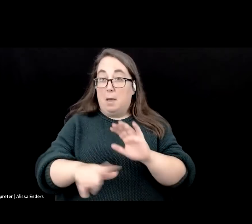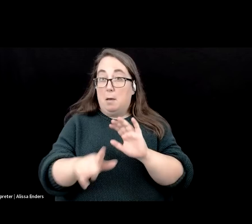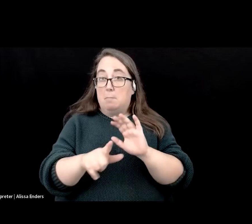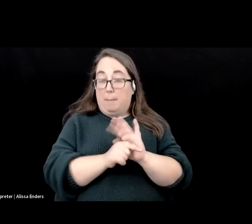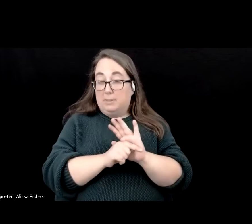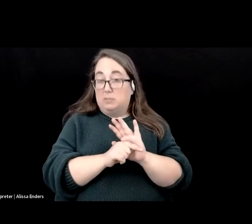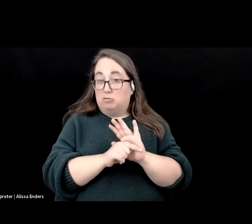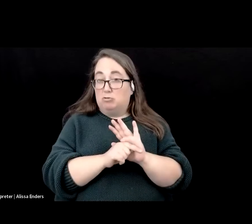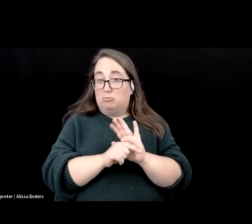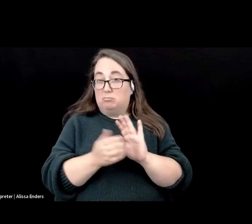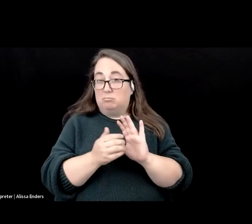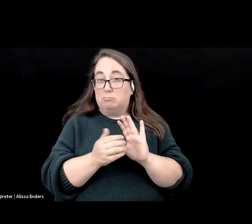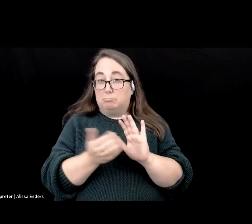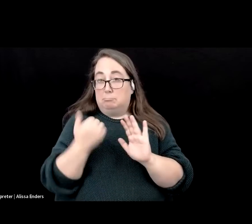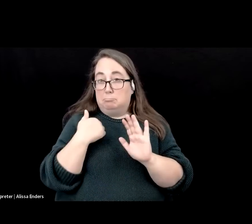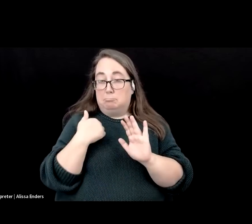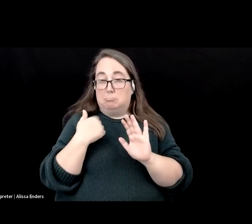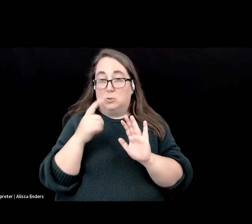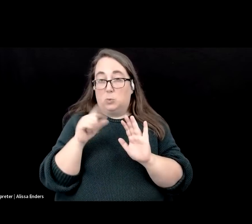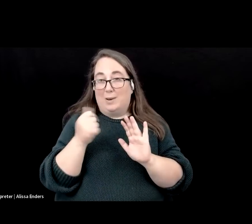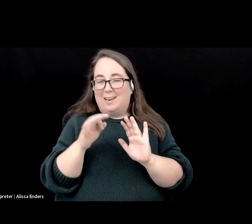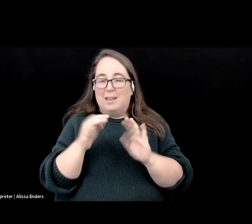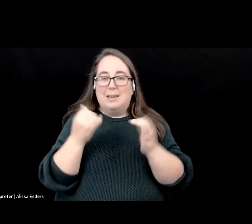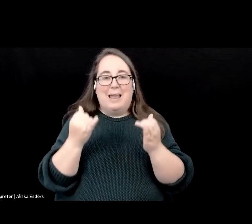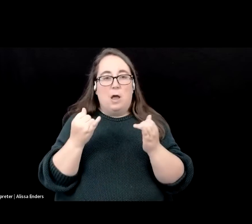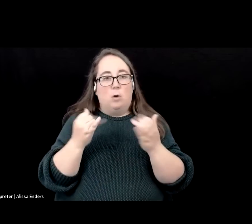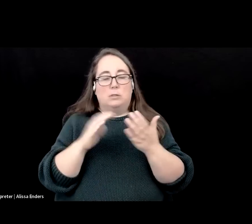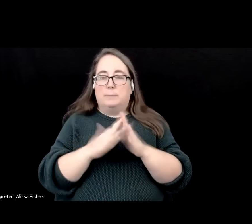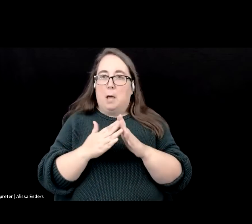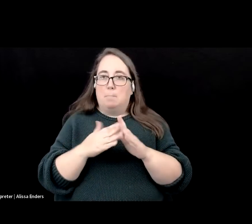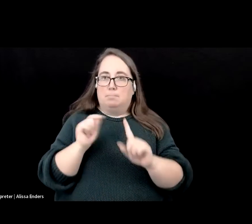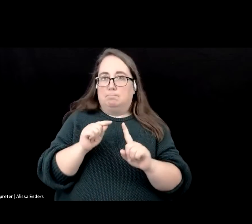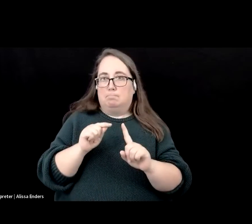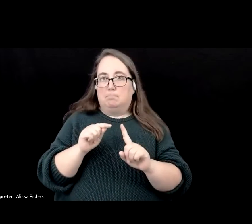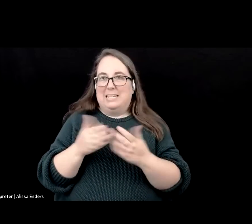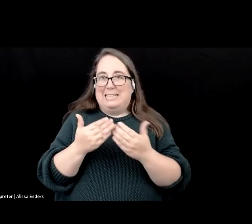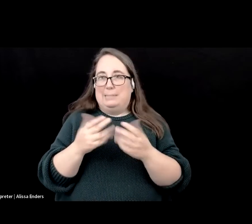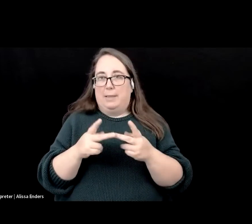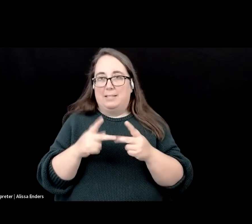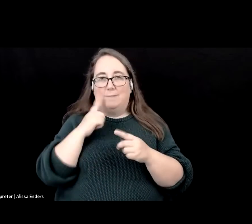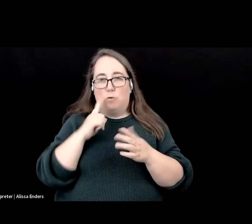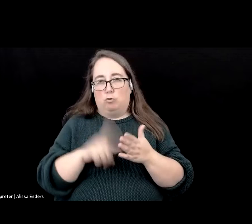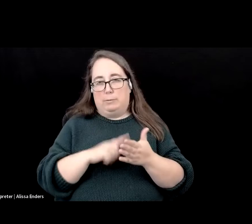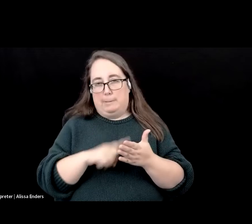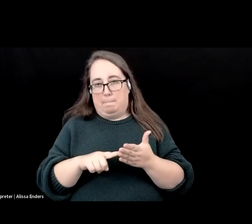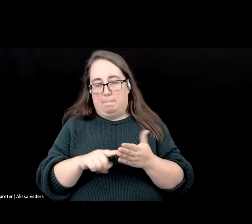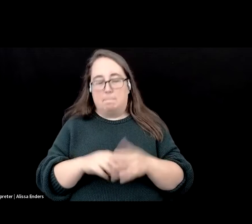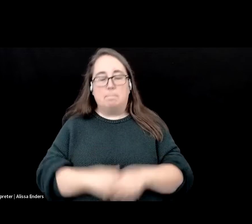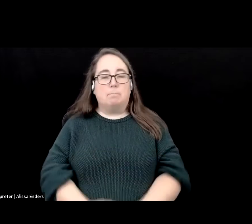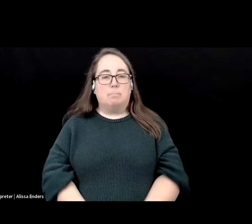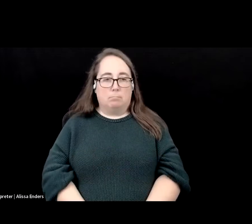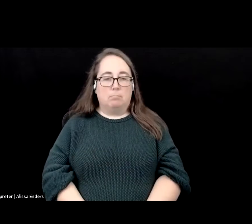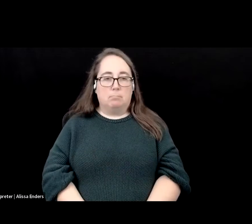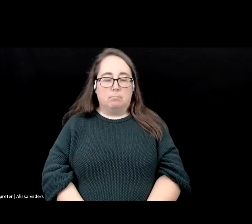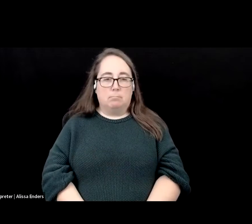this 1619 project, it's become something of a lightning rod for criticism. Primarily, though not exclusively,